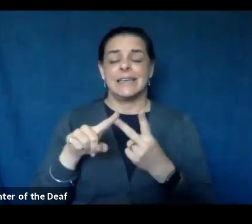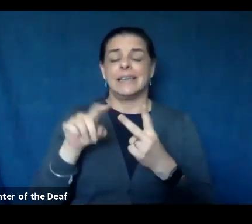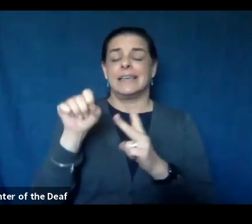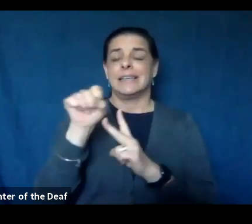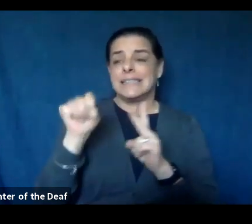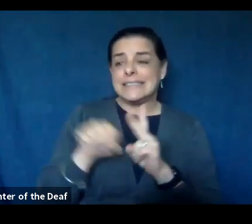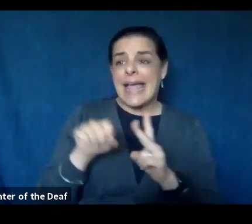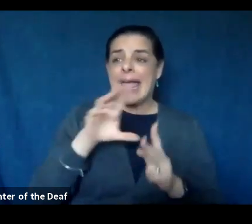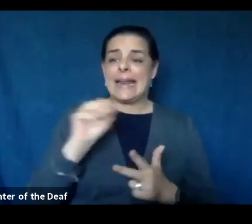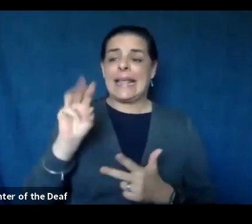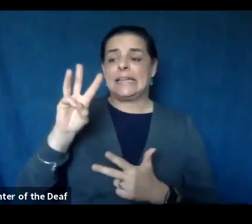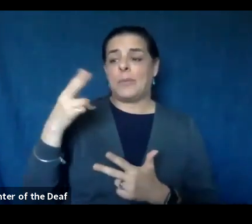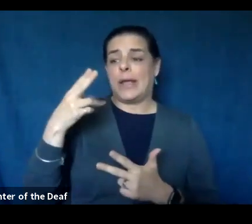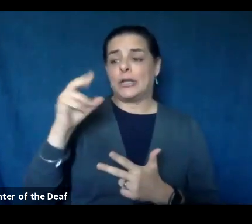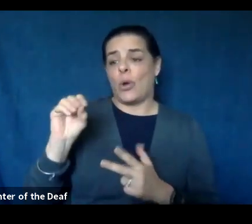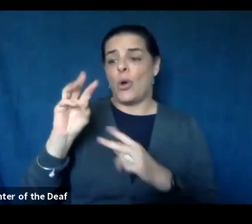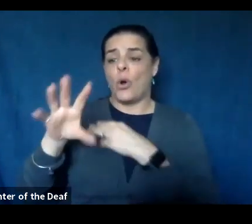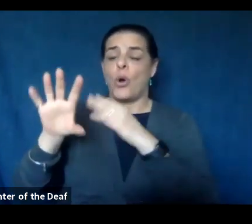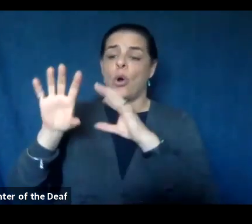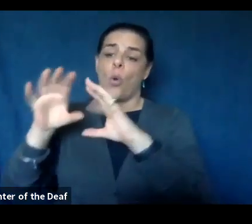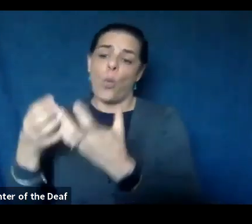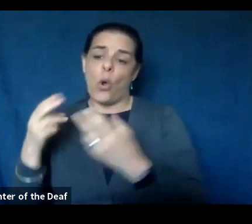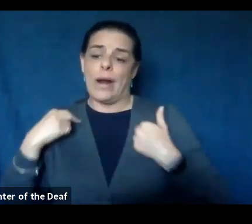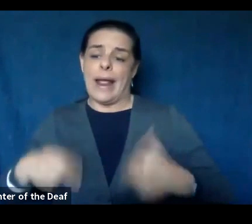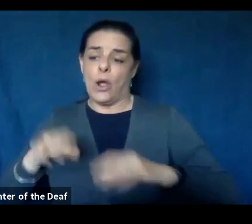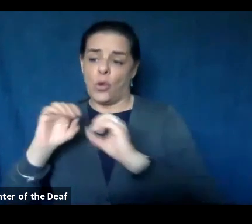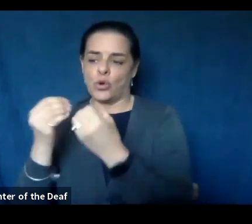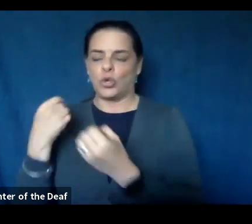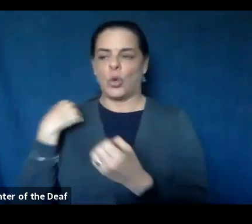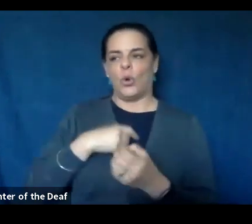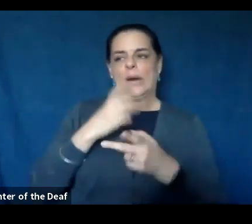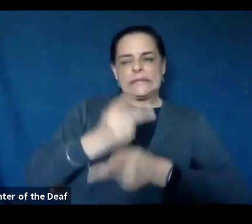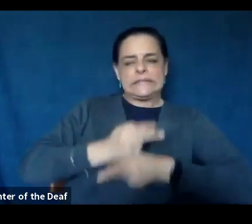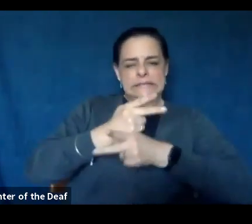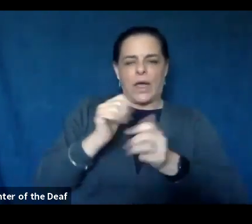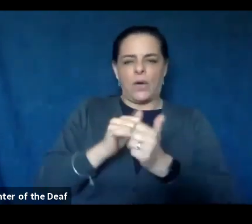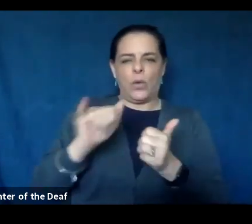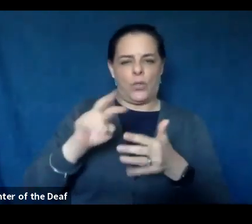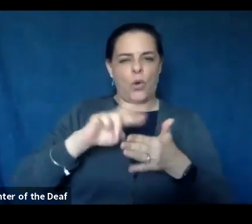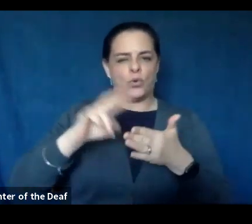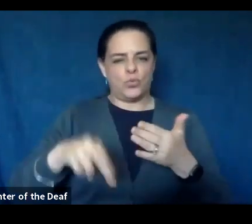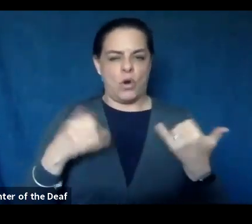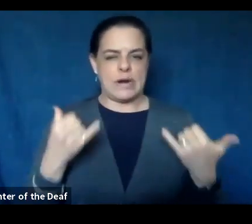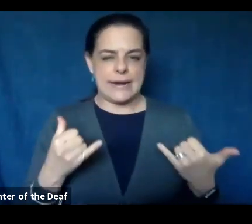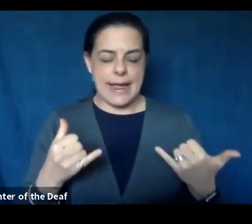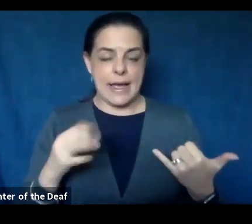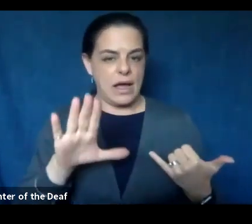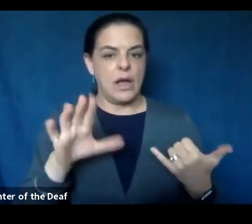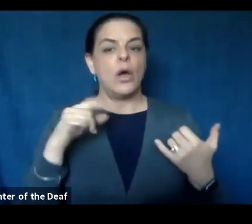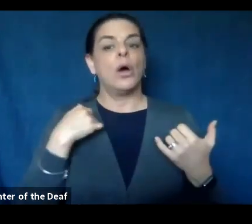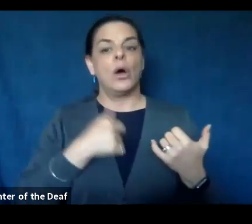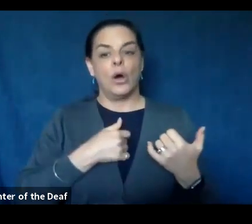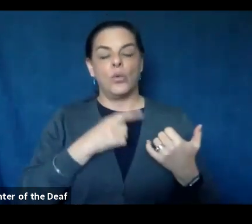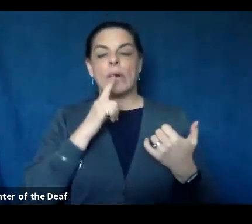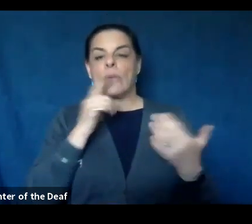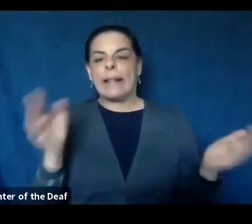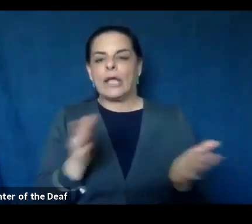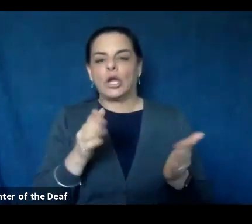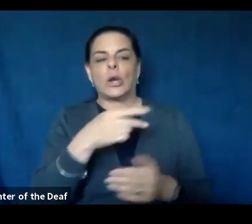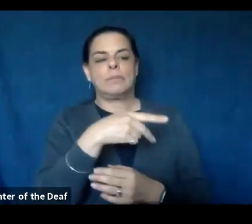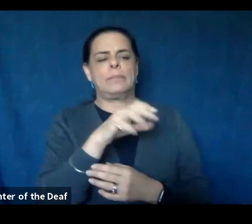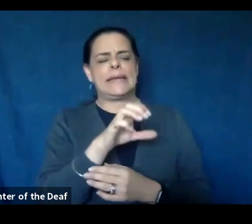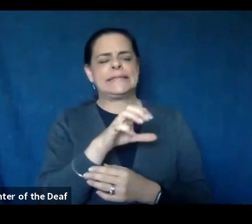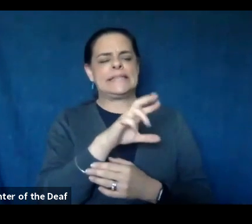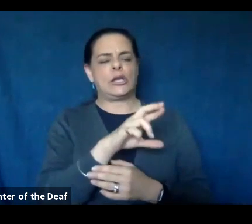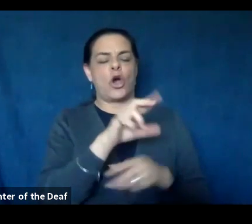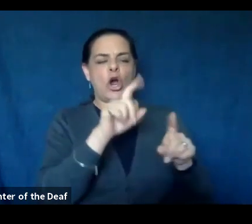Organization is that we're cautious with those results at this point. And we really encourage the PCR testing. It's what we've